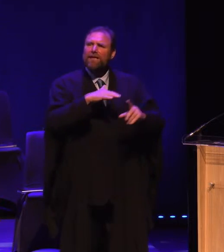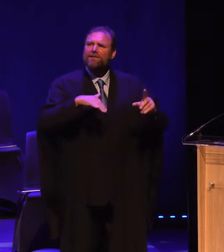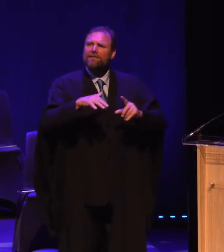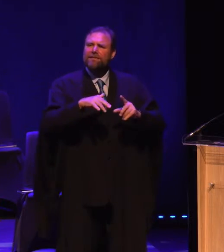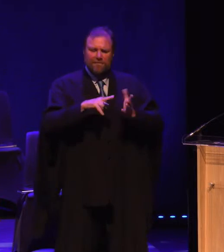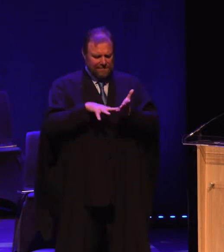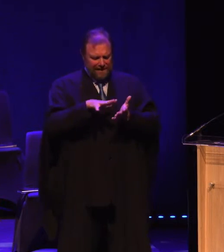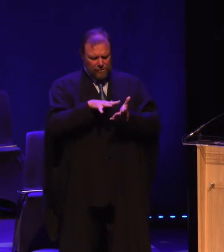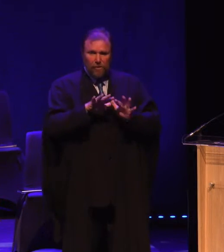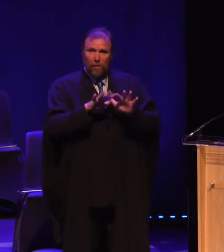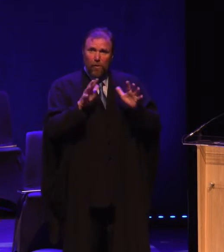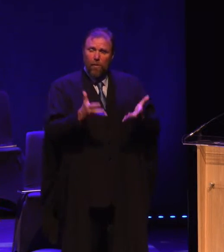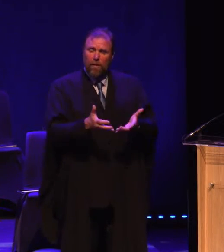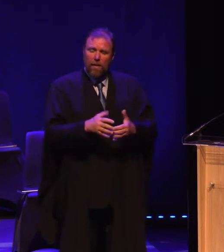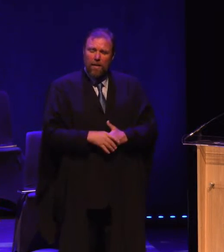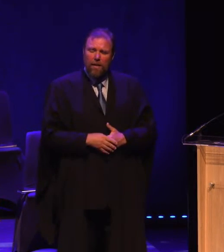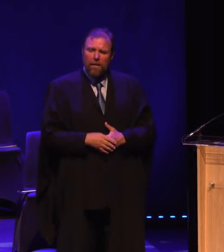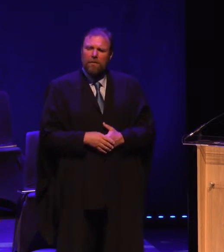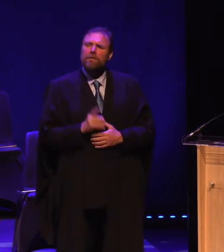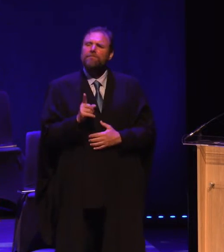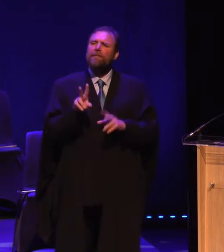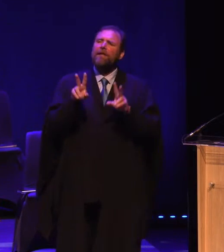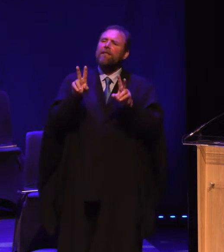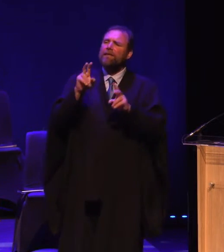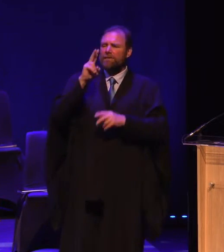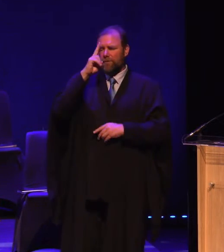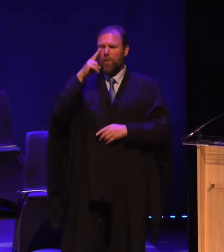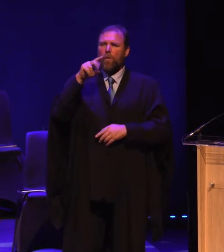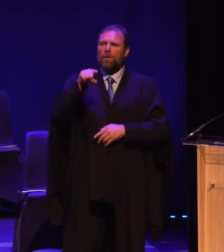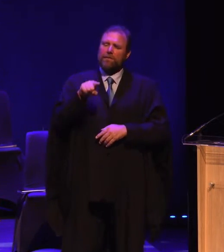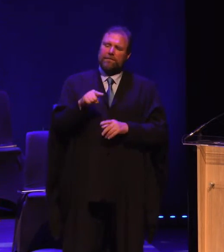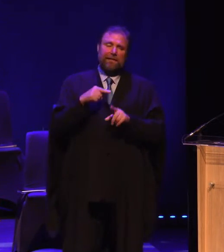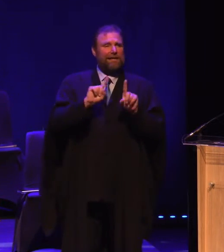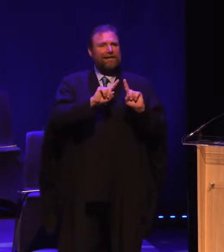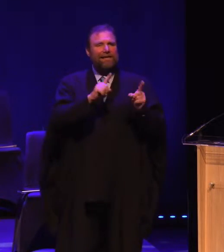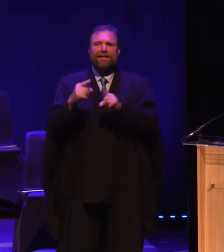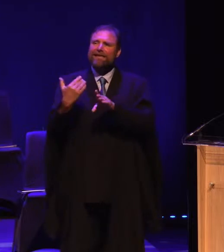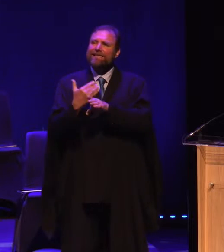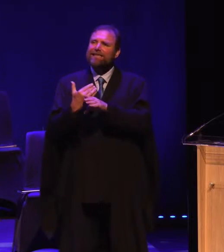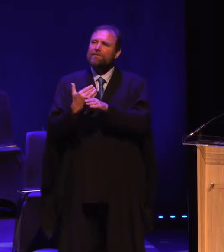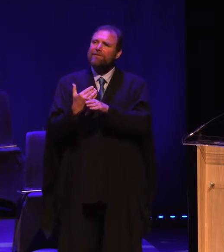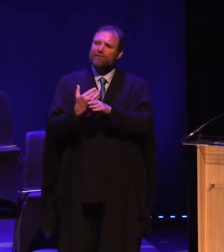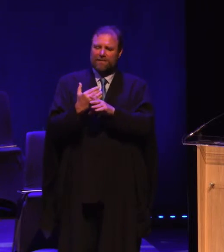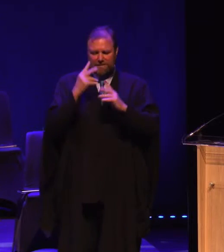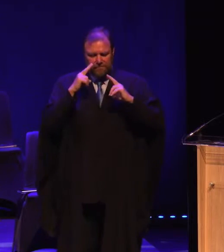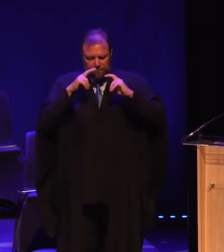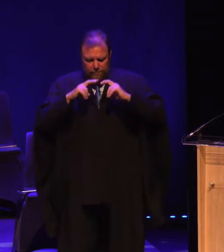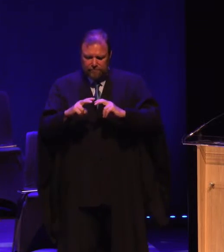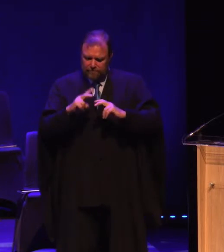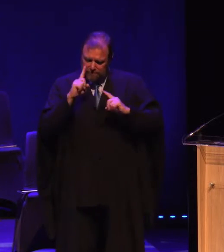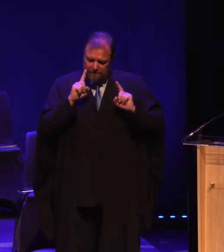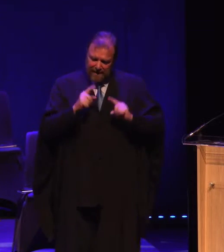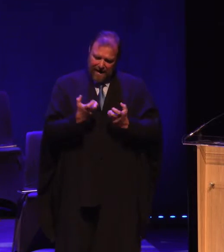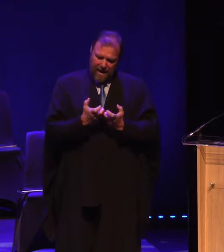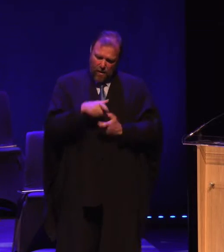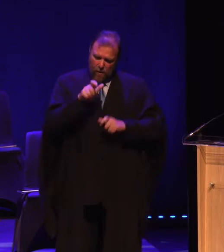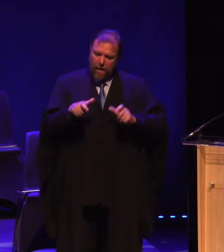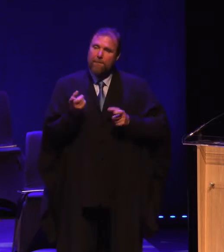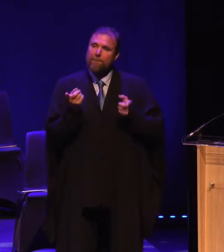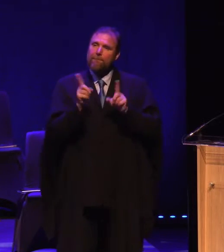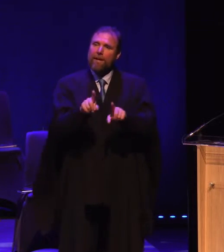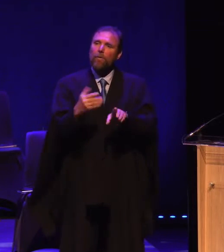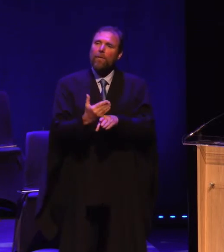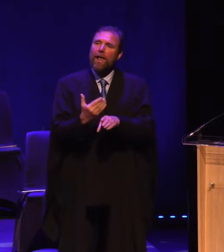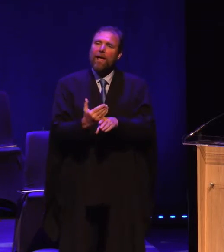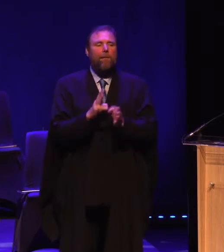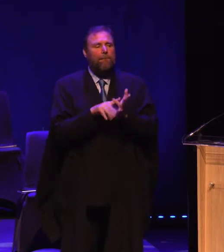and globally. For the thesis titled An Interdisciplinary Investigation into Return to Play Following a Lower Limb Injury, Molly